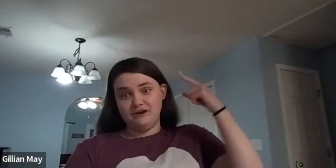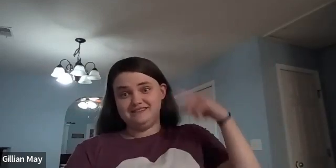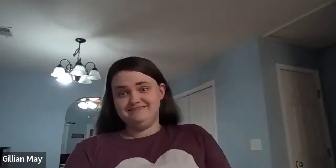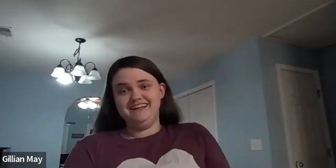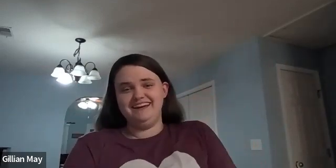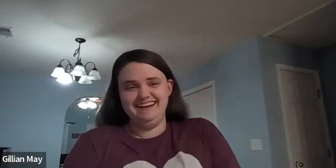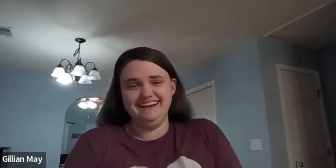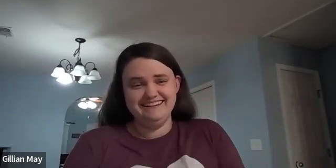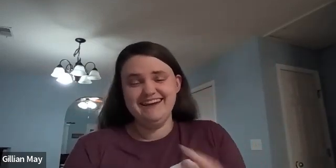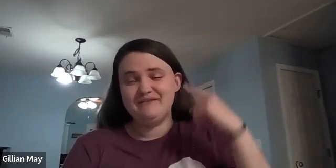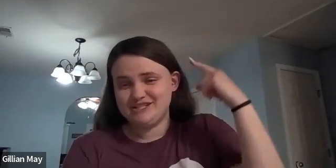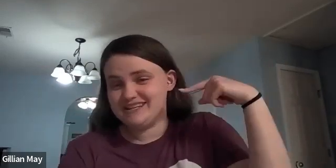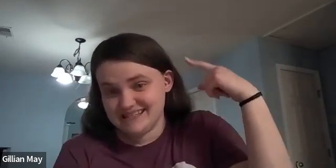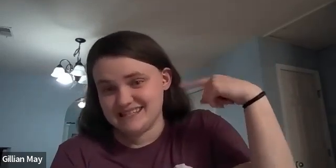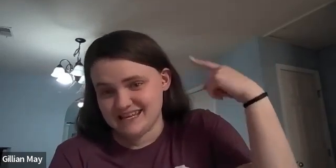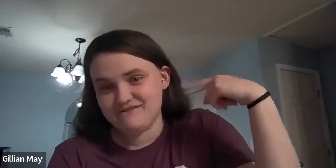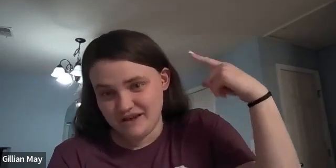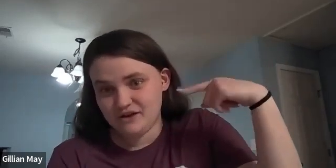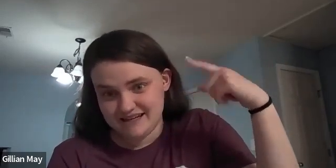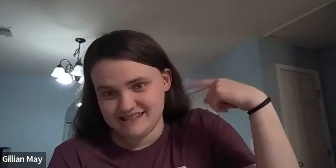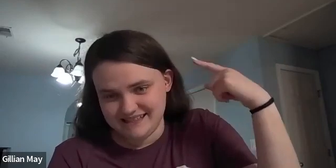crazy. Which this is the sign for like crazy.